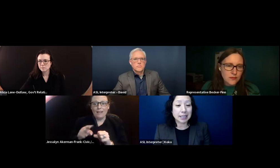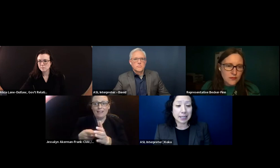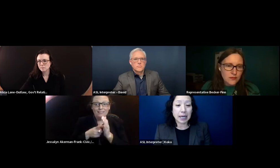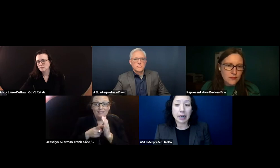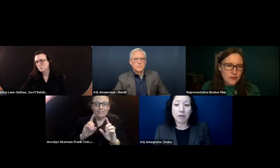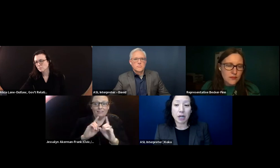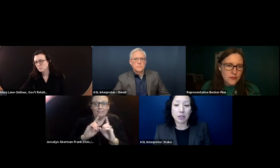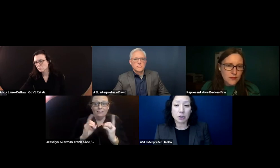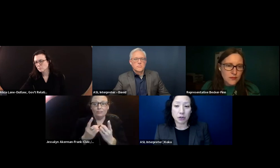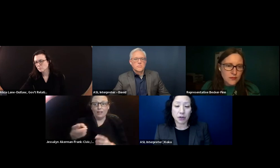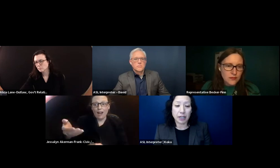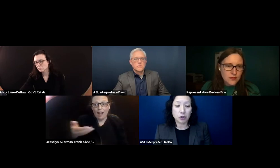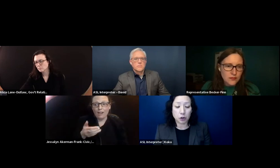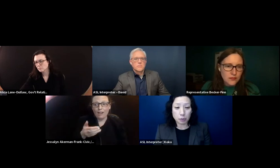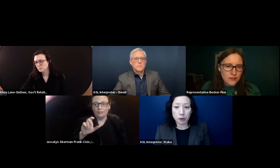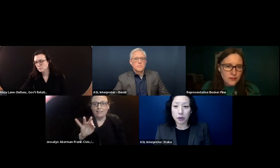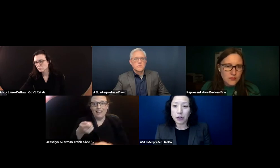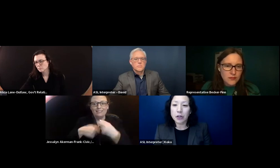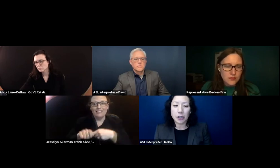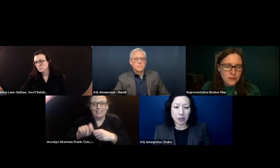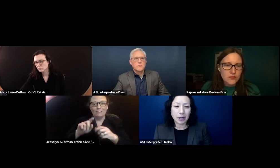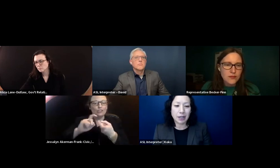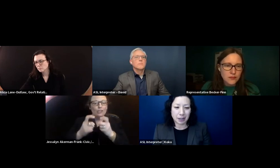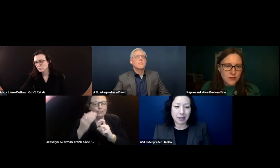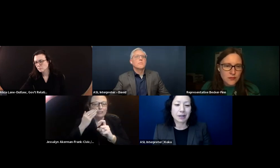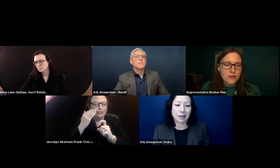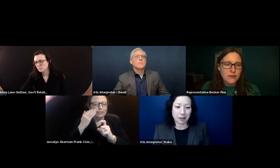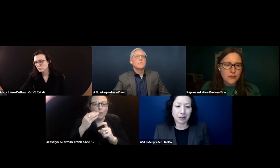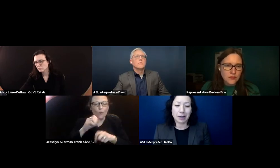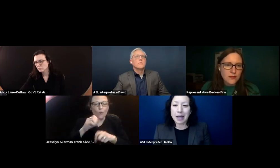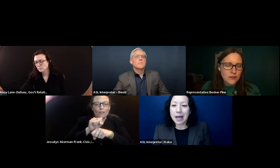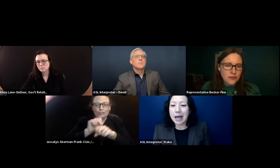kindergarten instead of a non-certified interpreter?